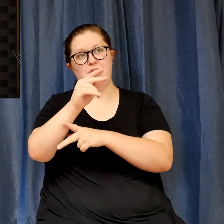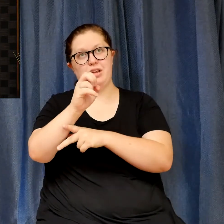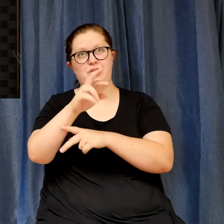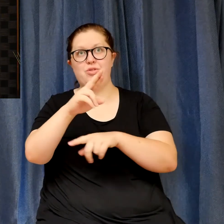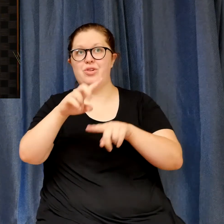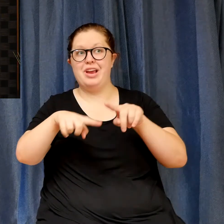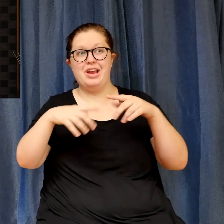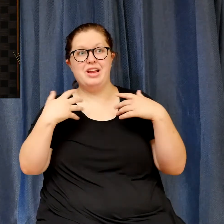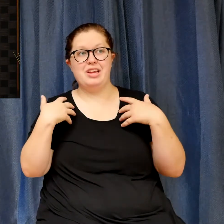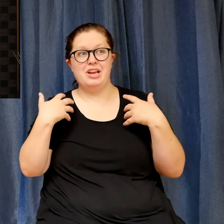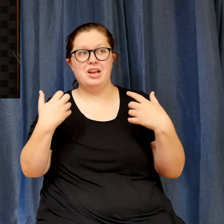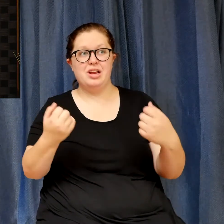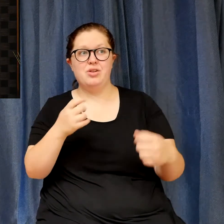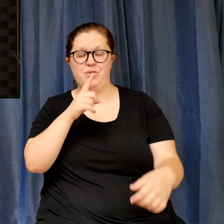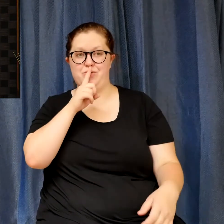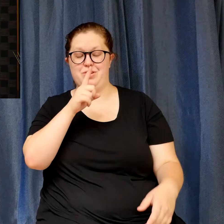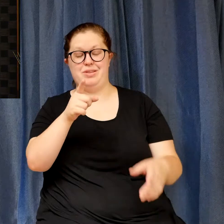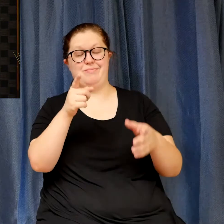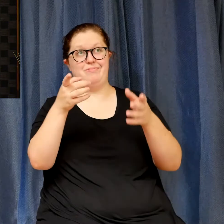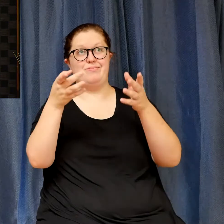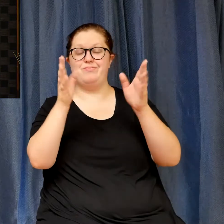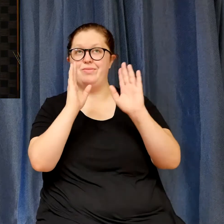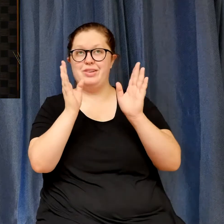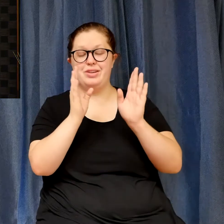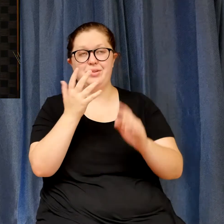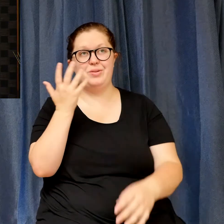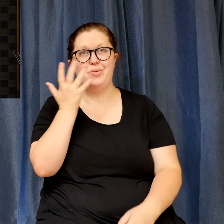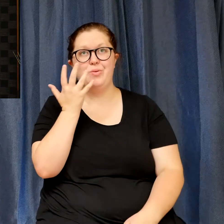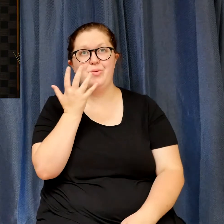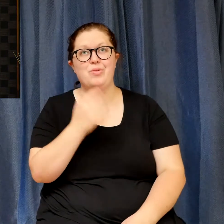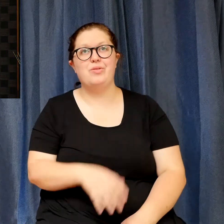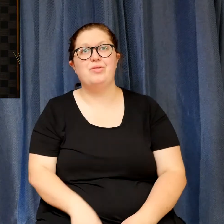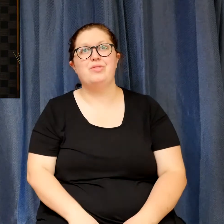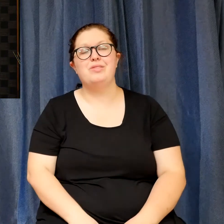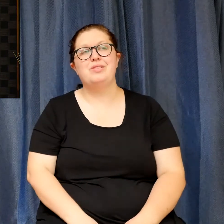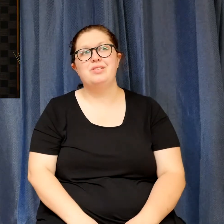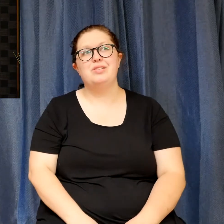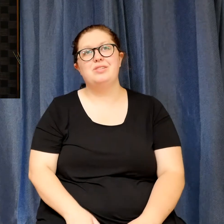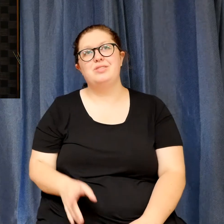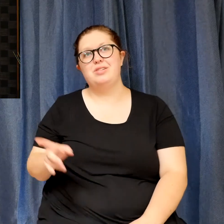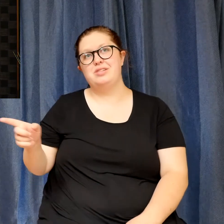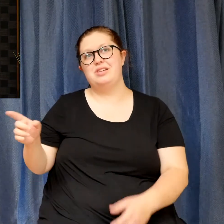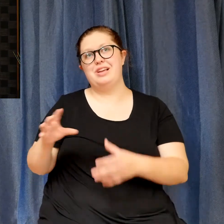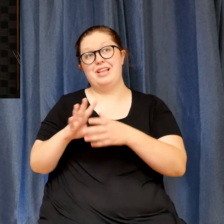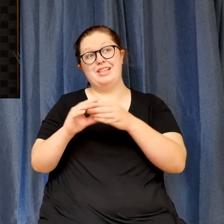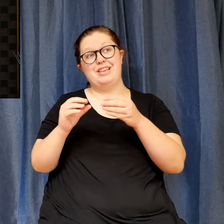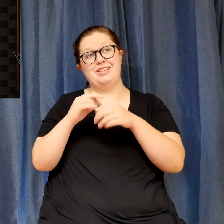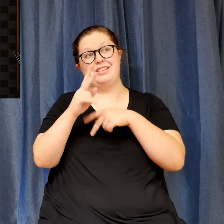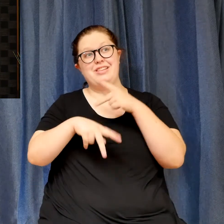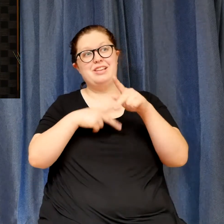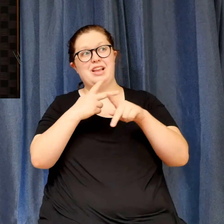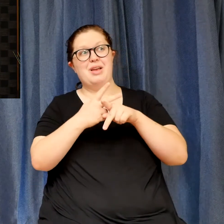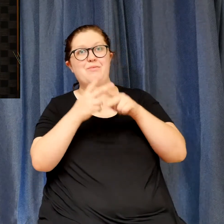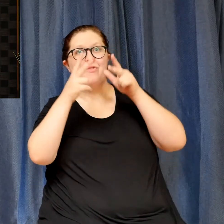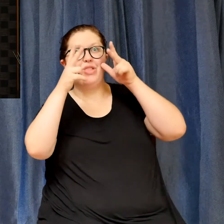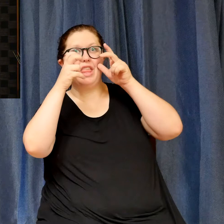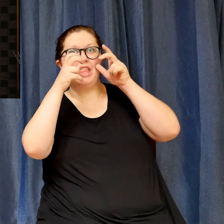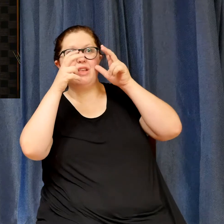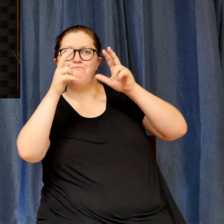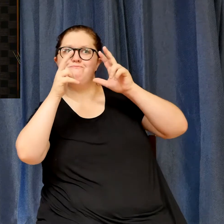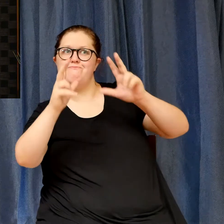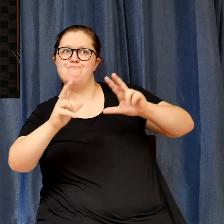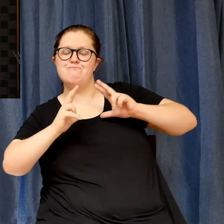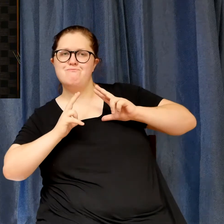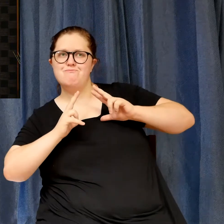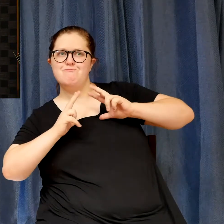your attention and you actually have a bit of an agenda. And so she says this type of listening